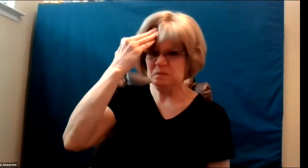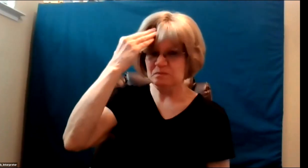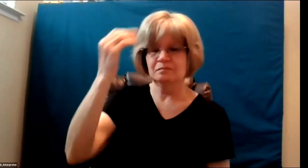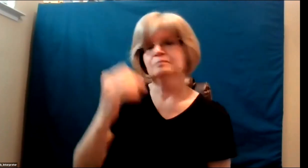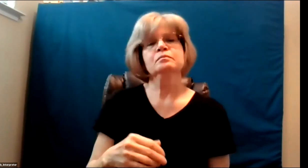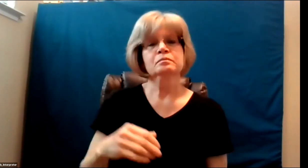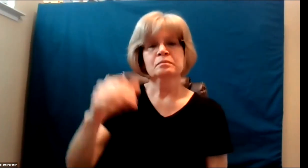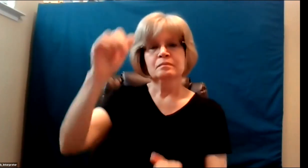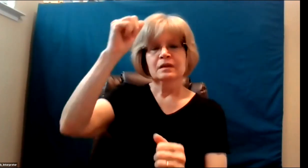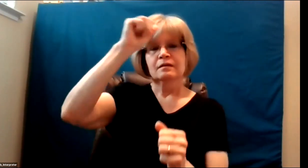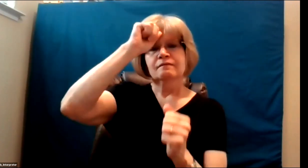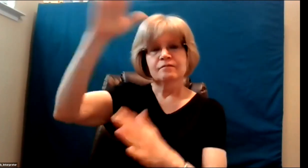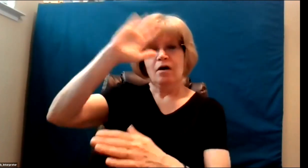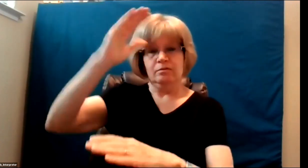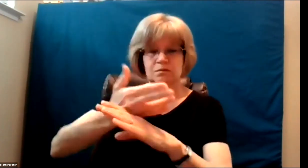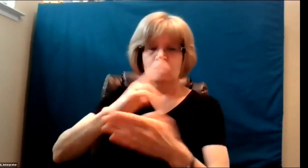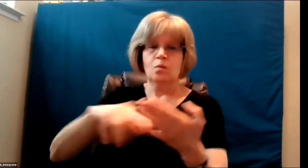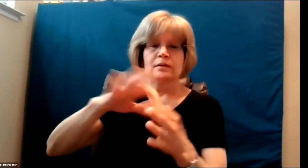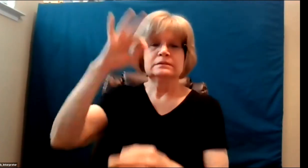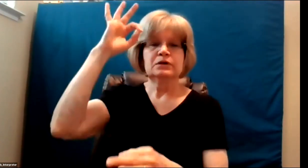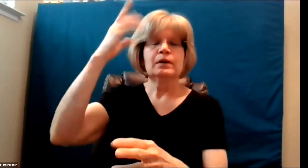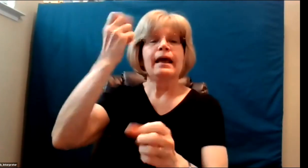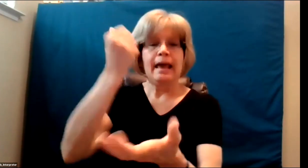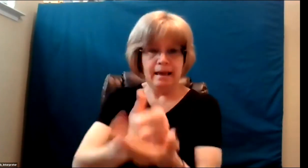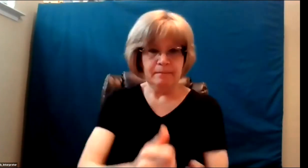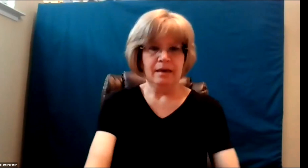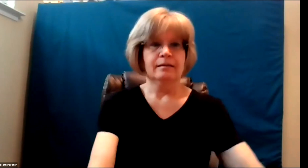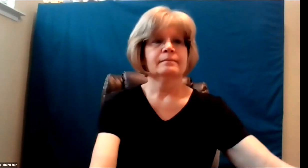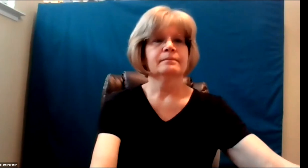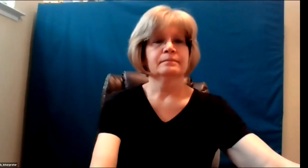In the name of the Father, and the Son, and the Holy Spirit. Amen.